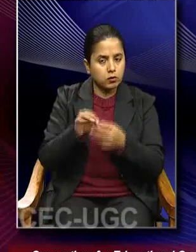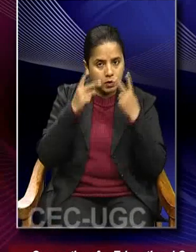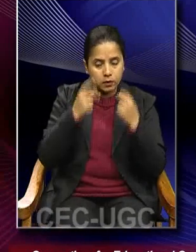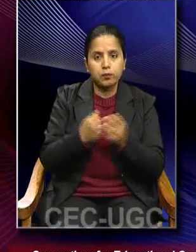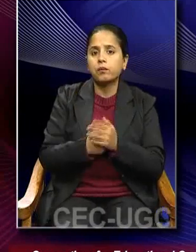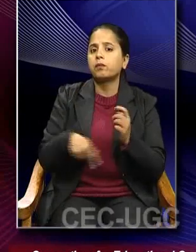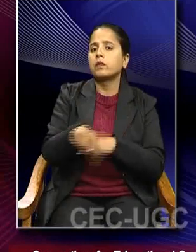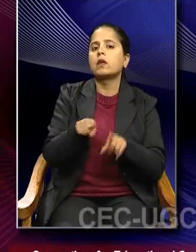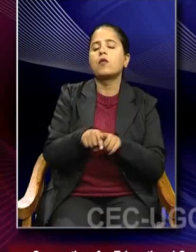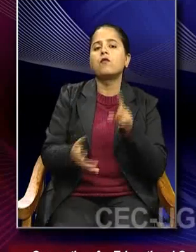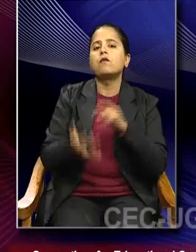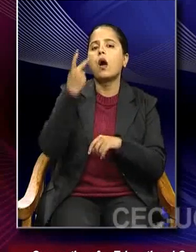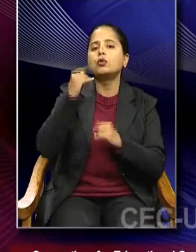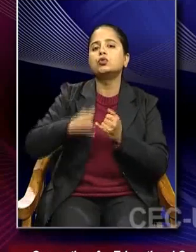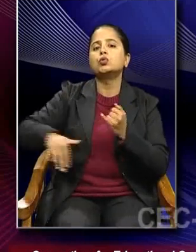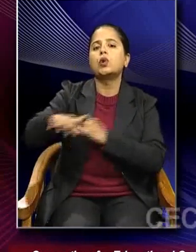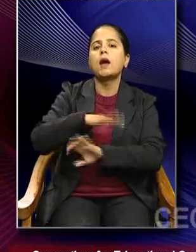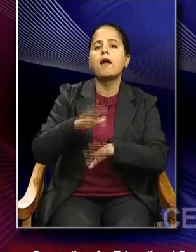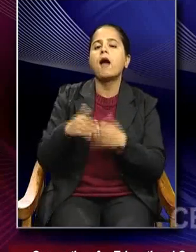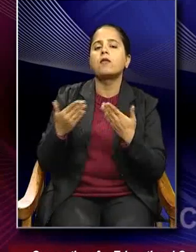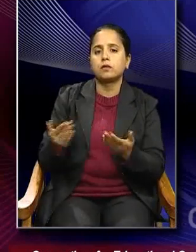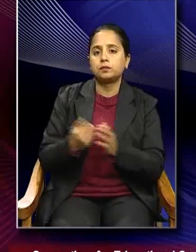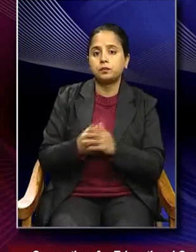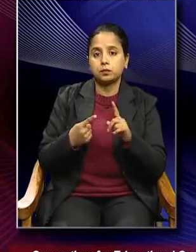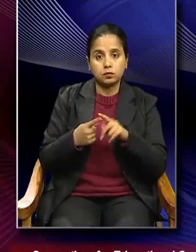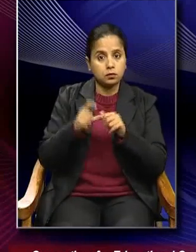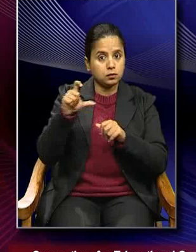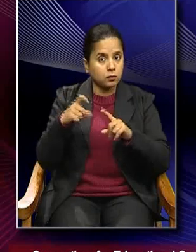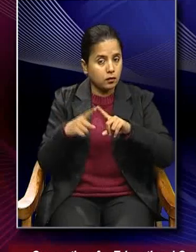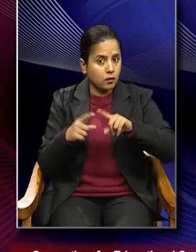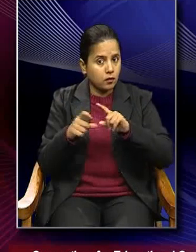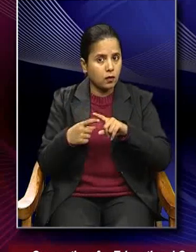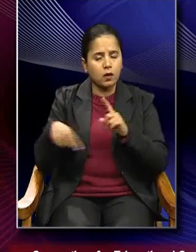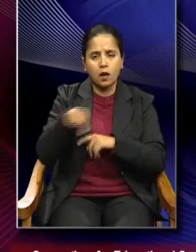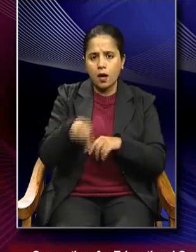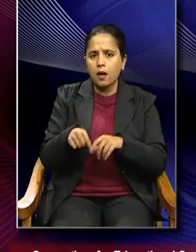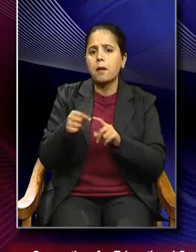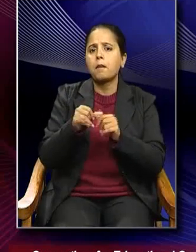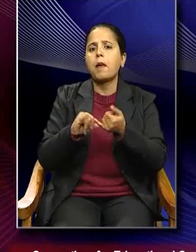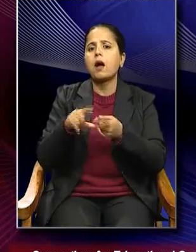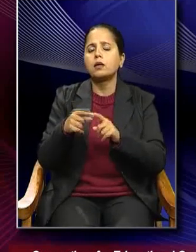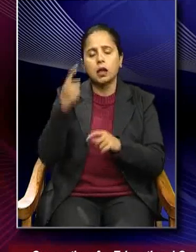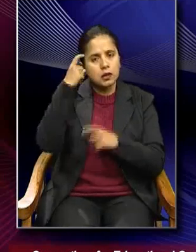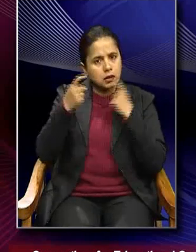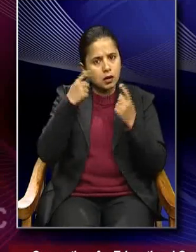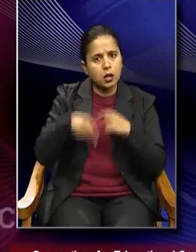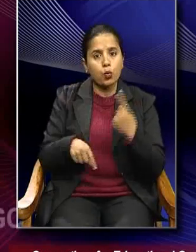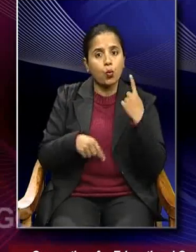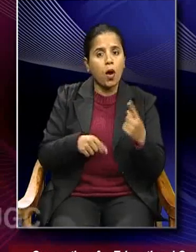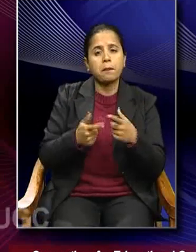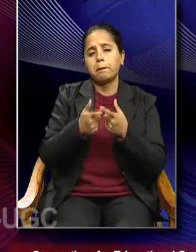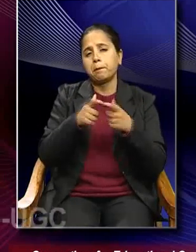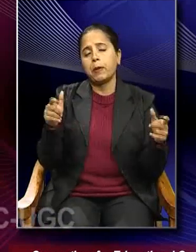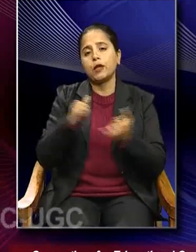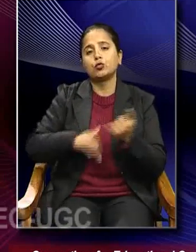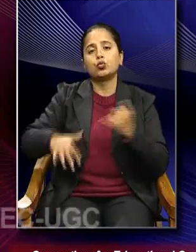as it is found in the society. Talcott-Parsons seemed to think of a one big